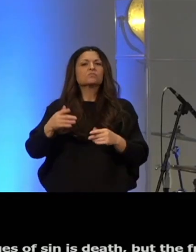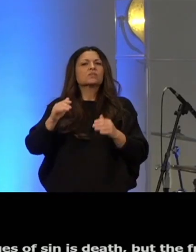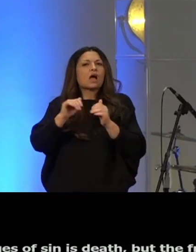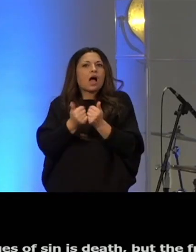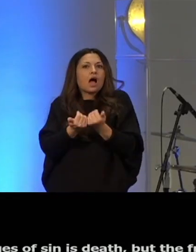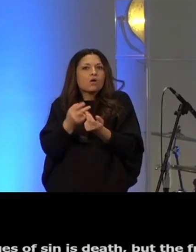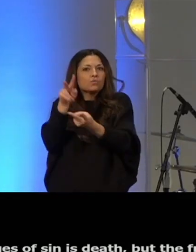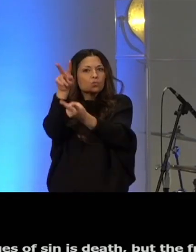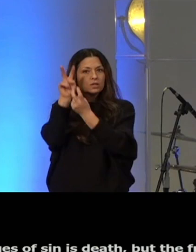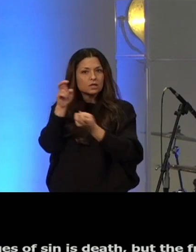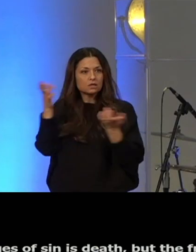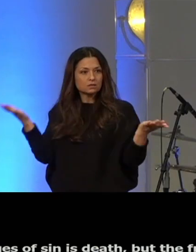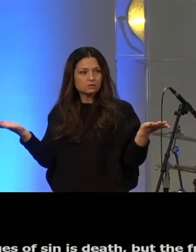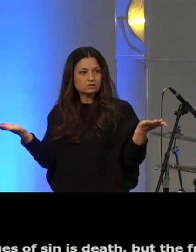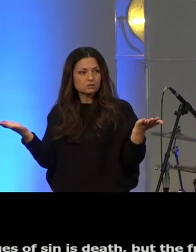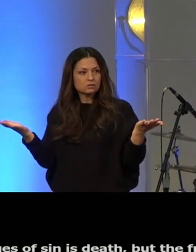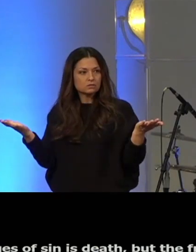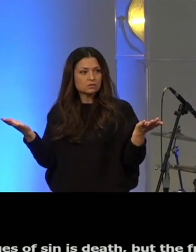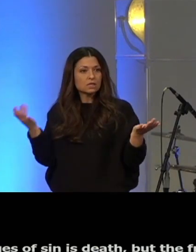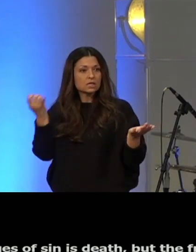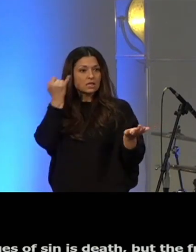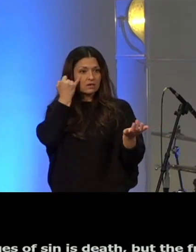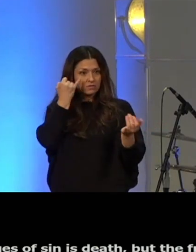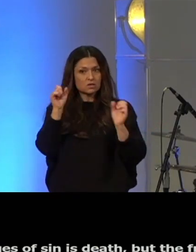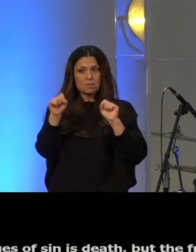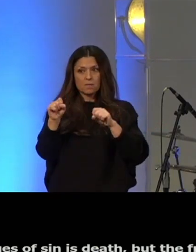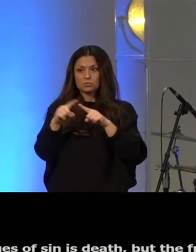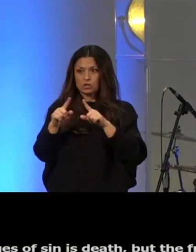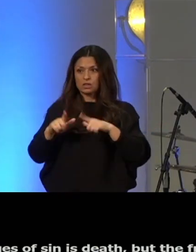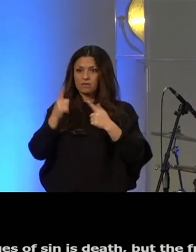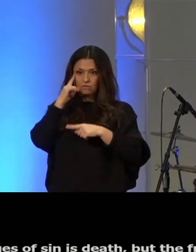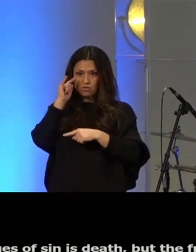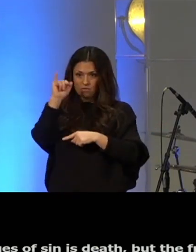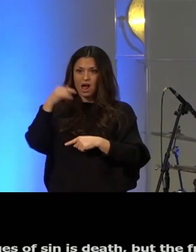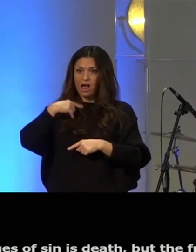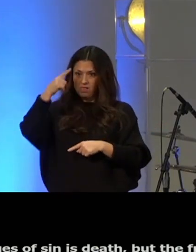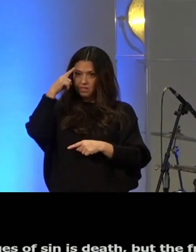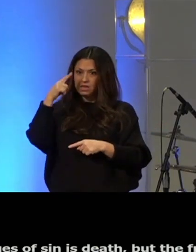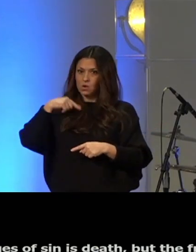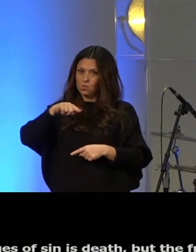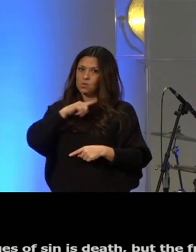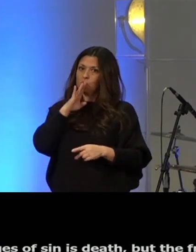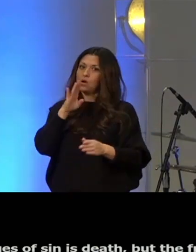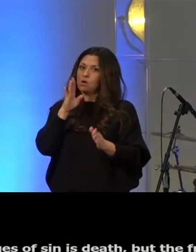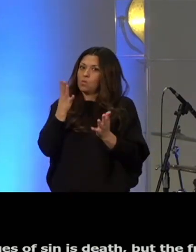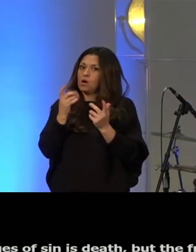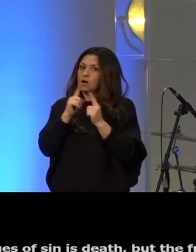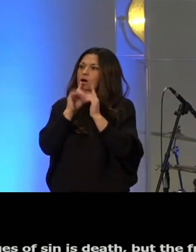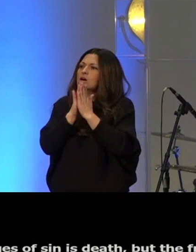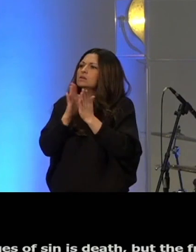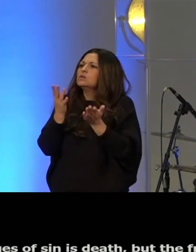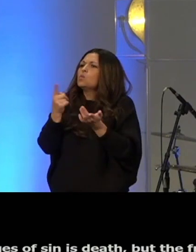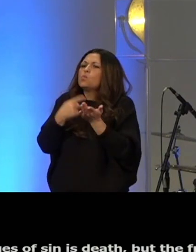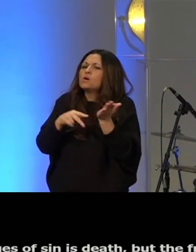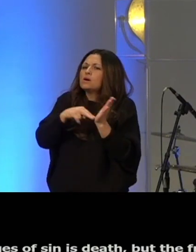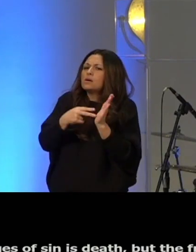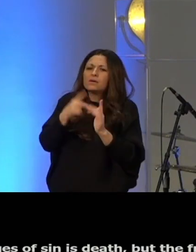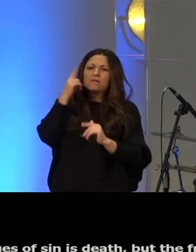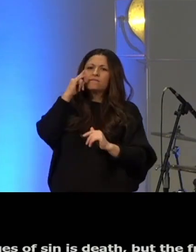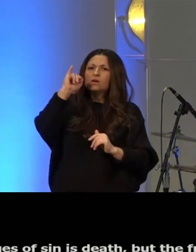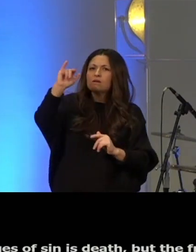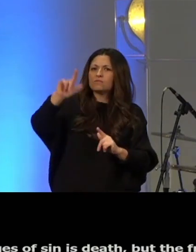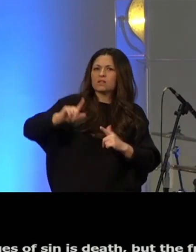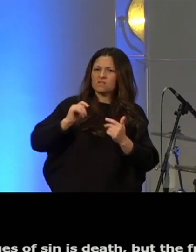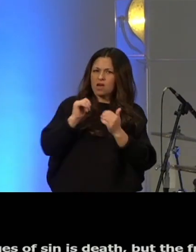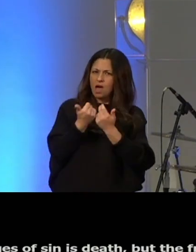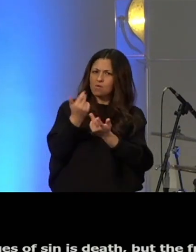it? If it were possible to live forever, I think we'd want to ask, well, what is eternal life and how do we get it? And to help us